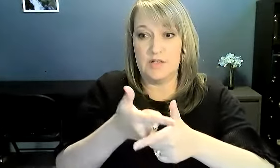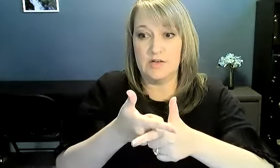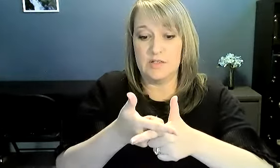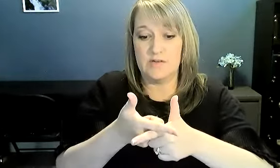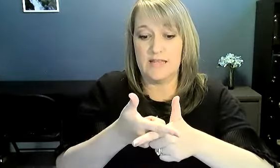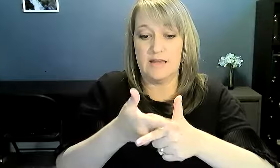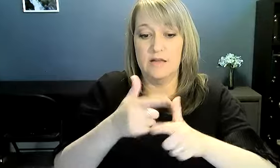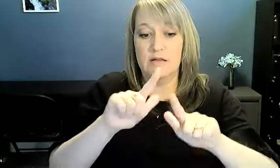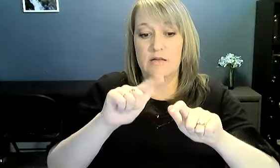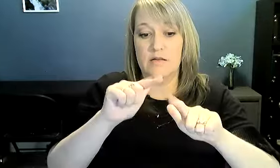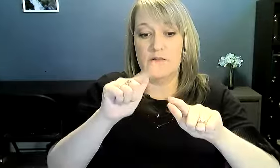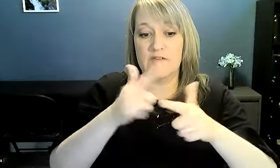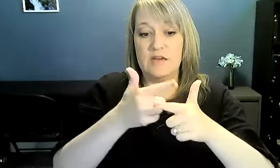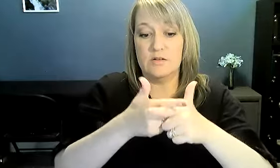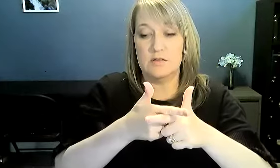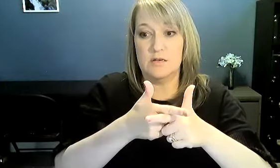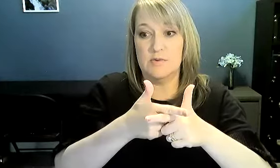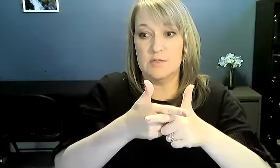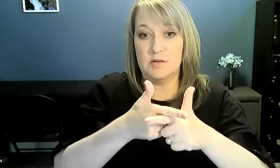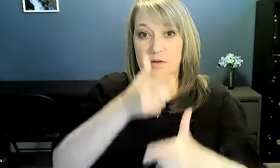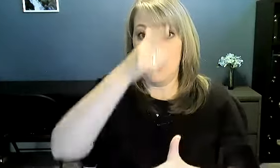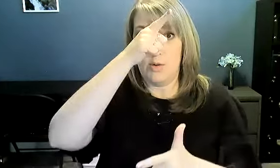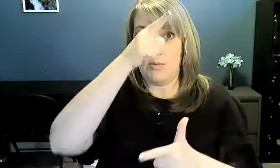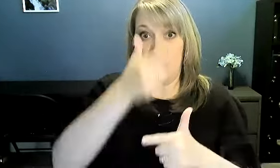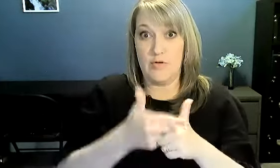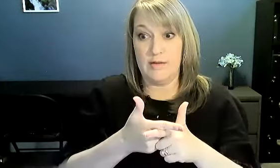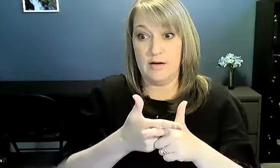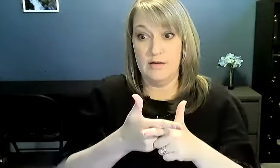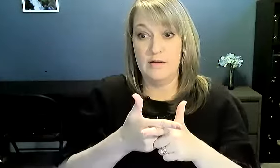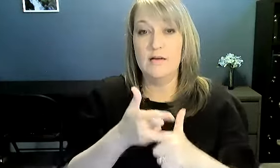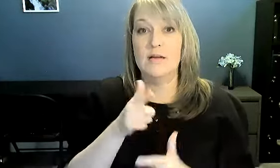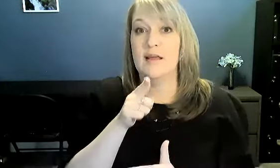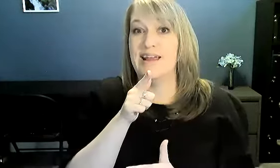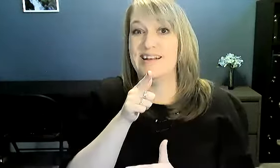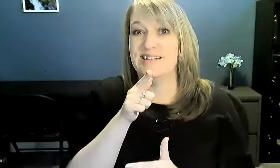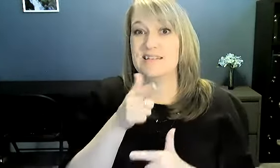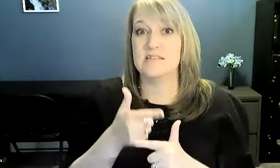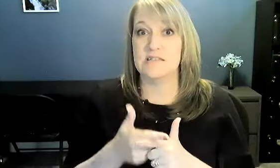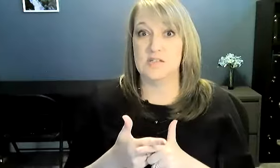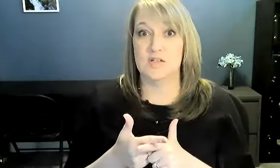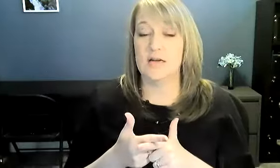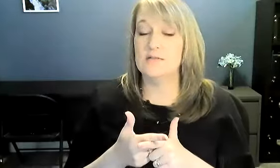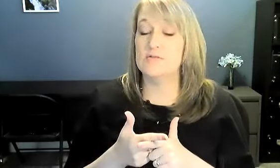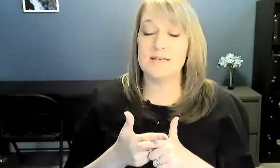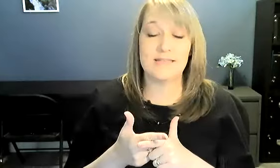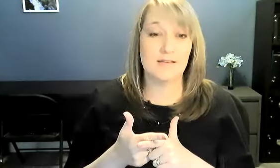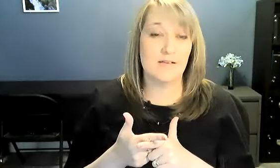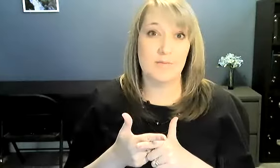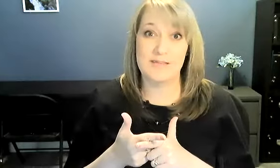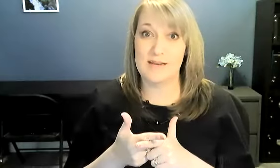It's sort of like the fingers on top of each other. Brother and sister. I do not see a lot of people sign it